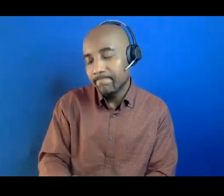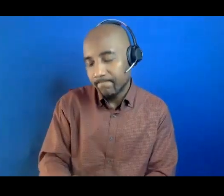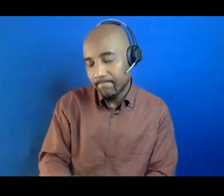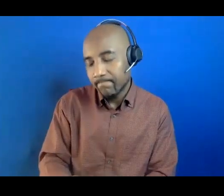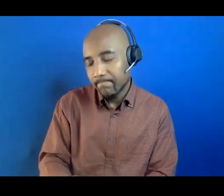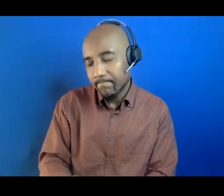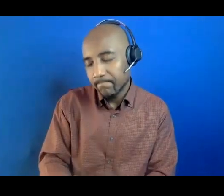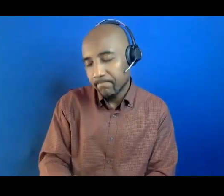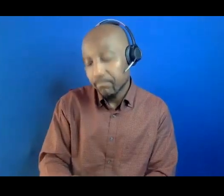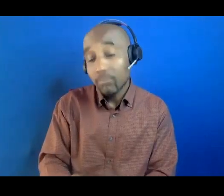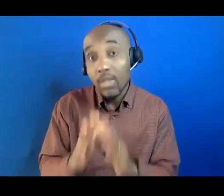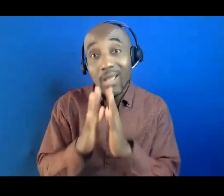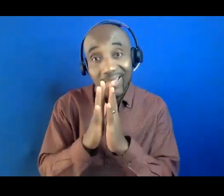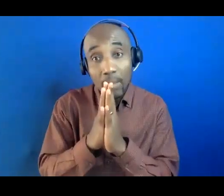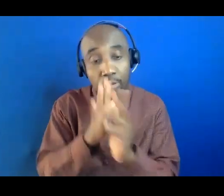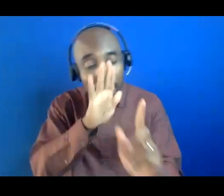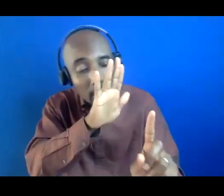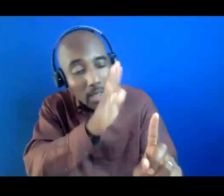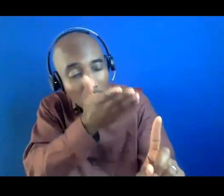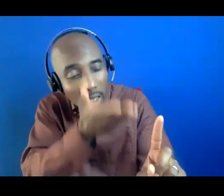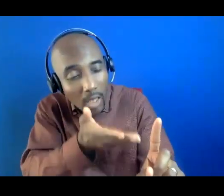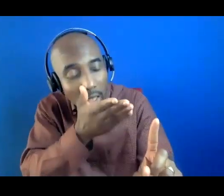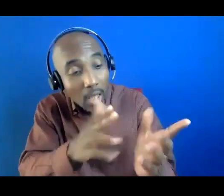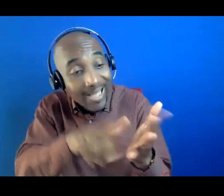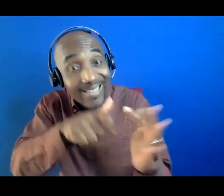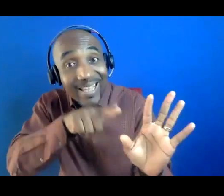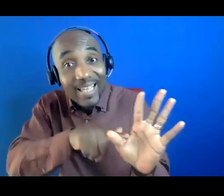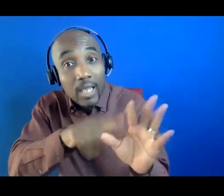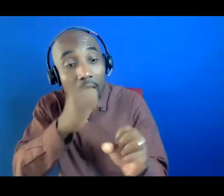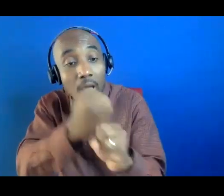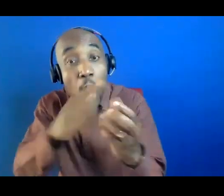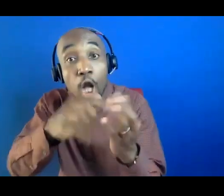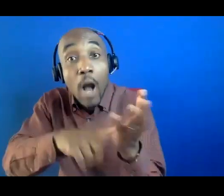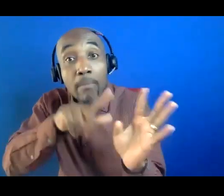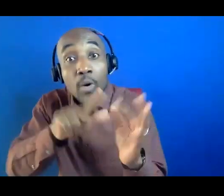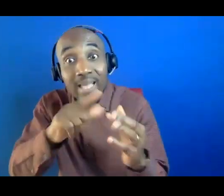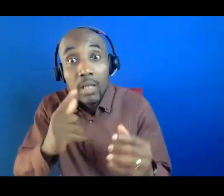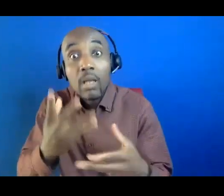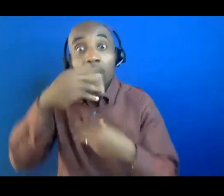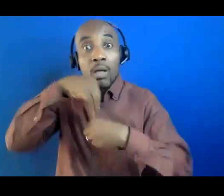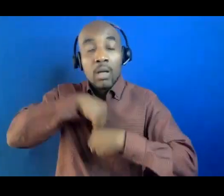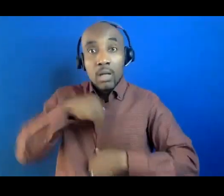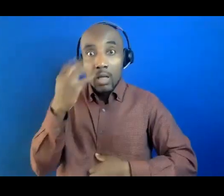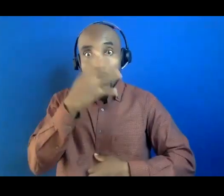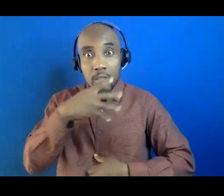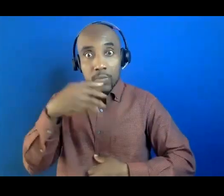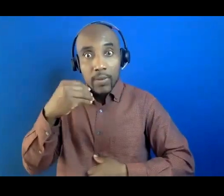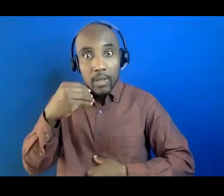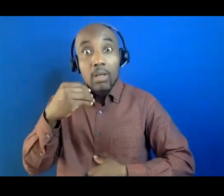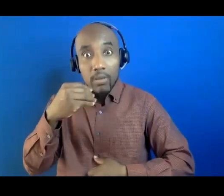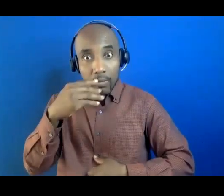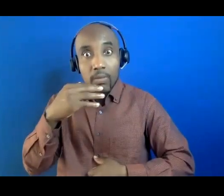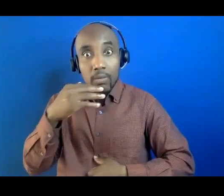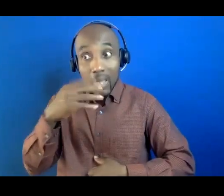And as they prayed for Nikki, he was filled with the Holy Spirit. And I think